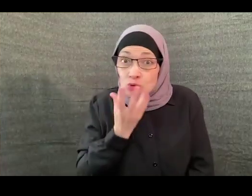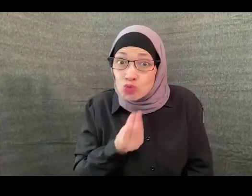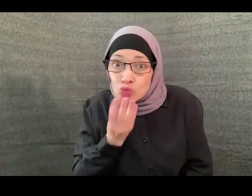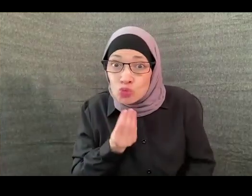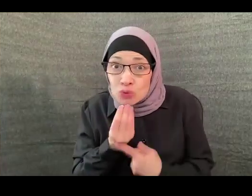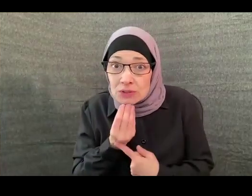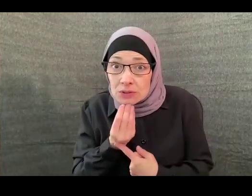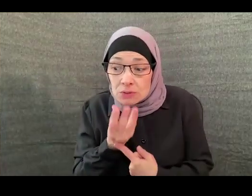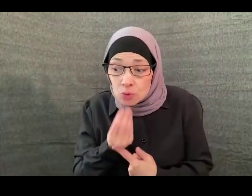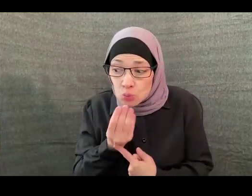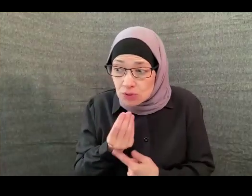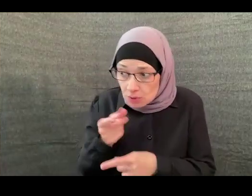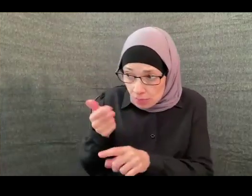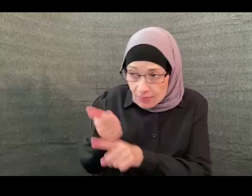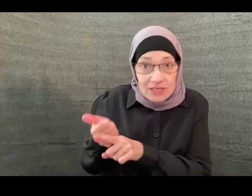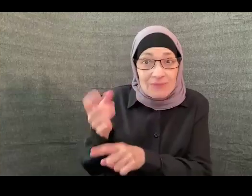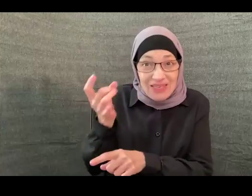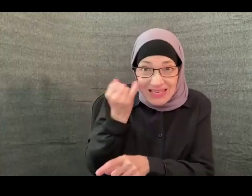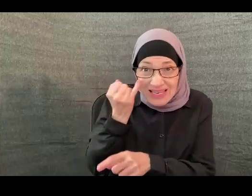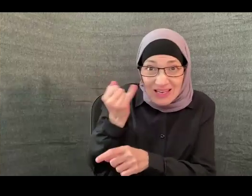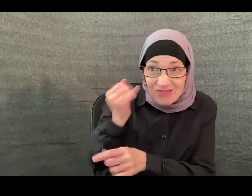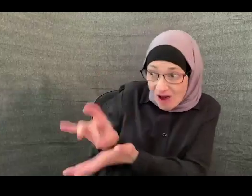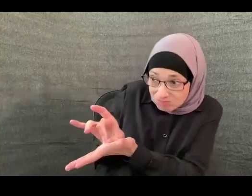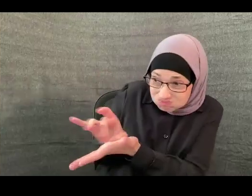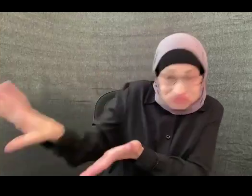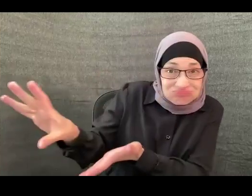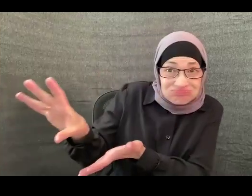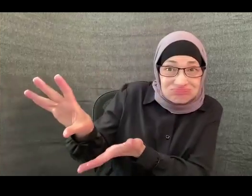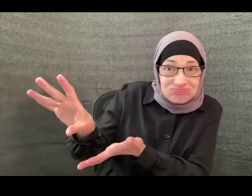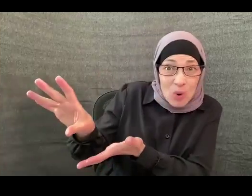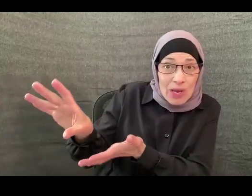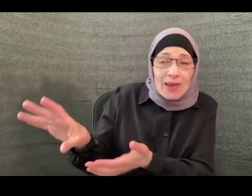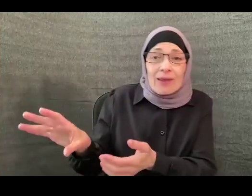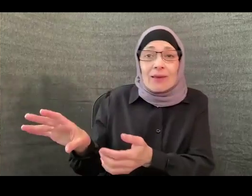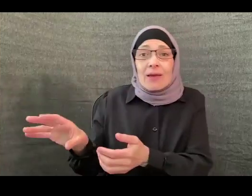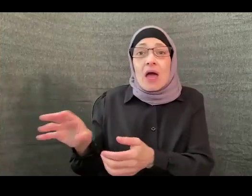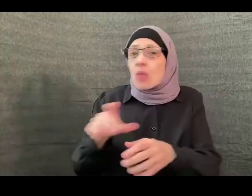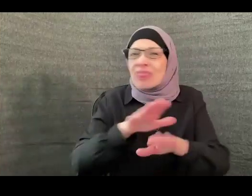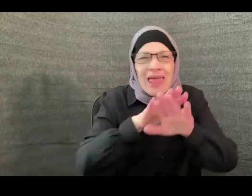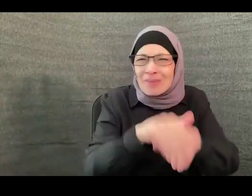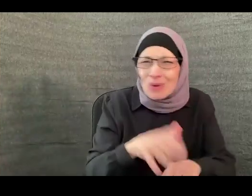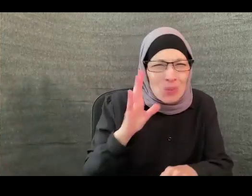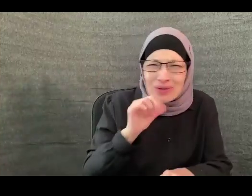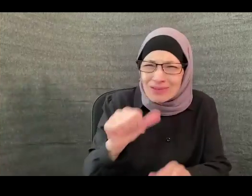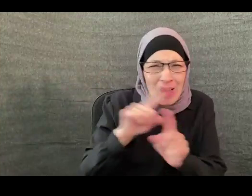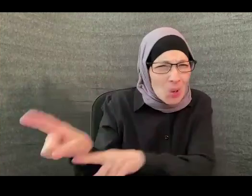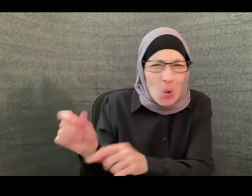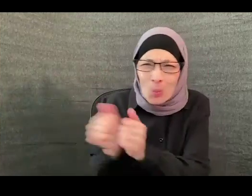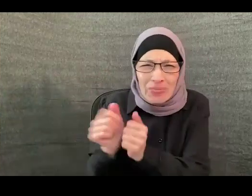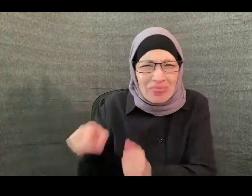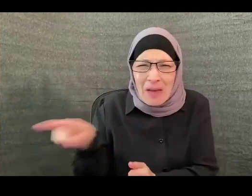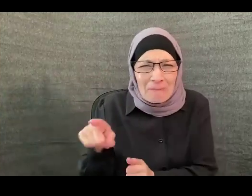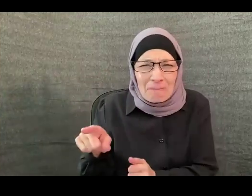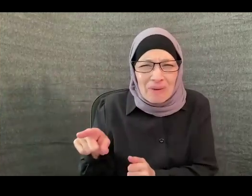expelled, those hypocrites will never go out with them. Why? Because Medina is where the business